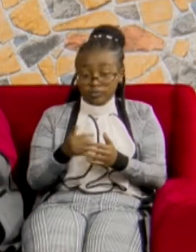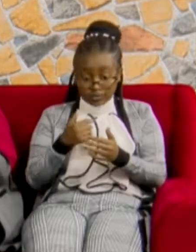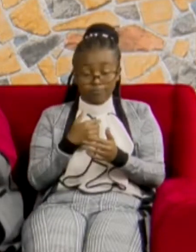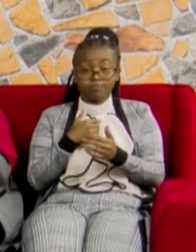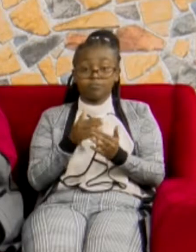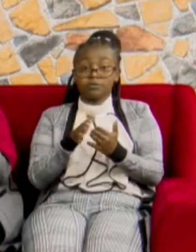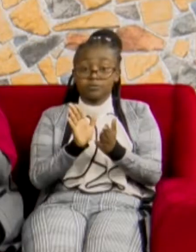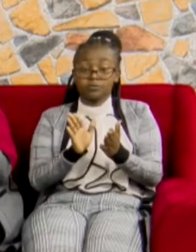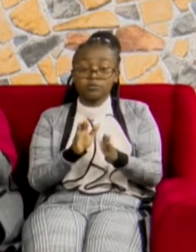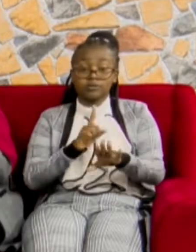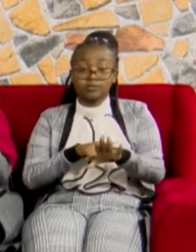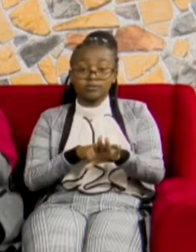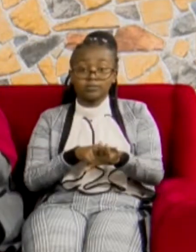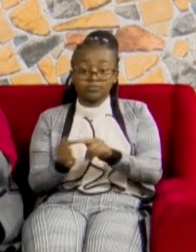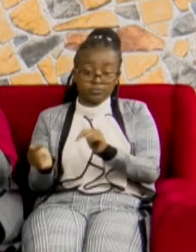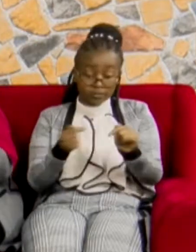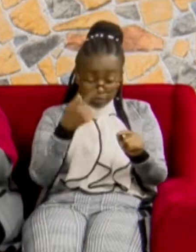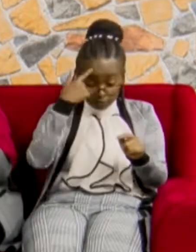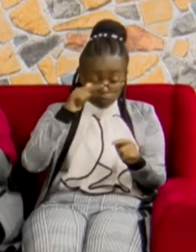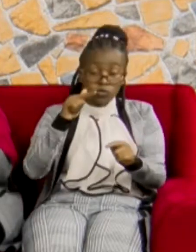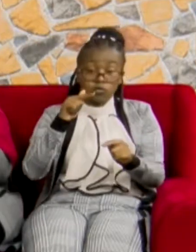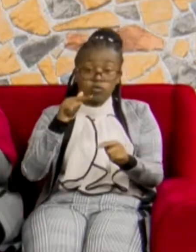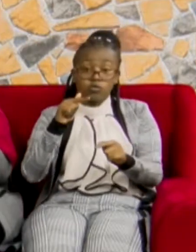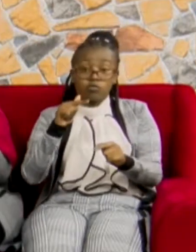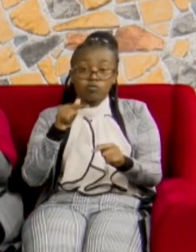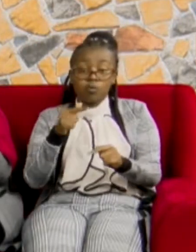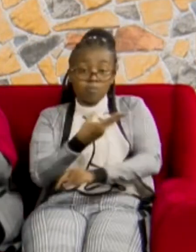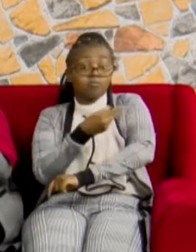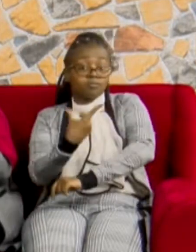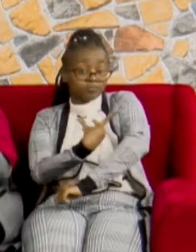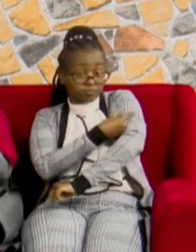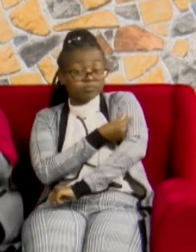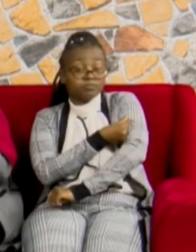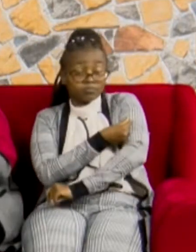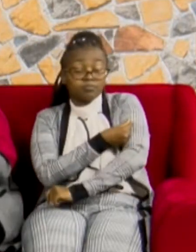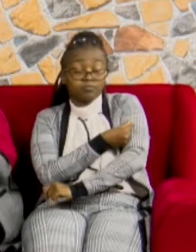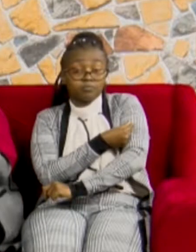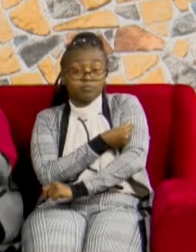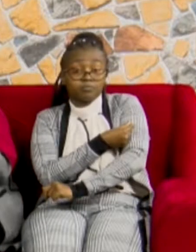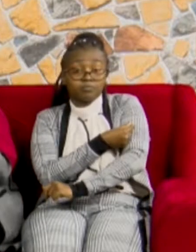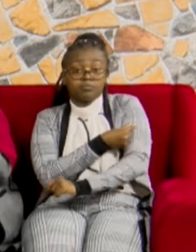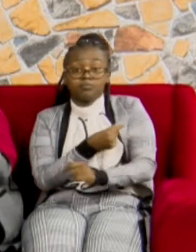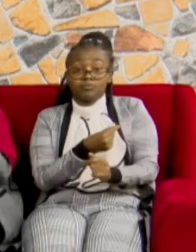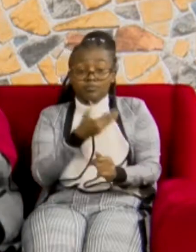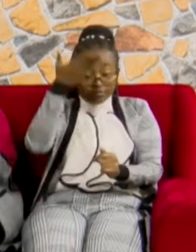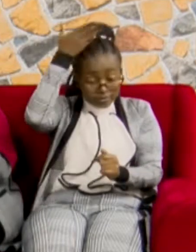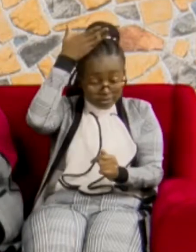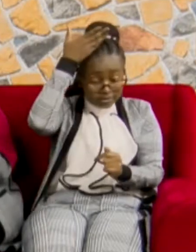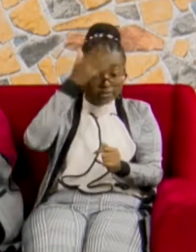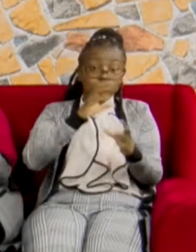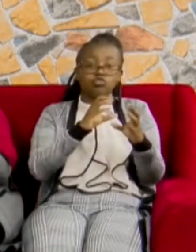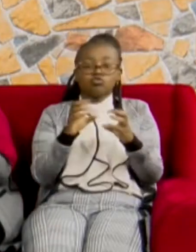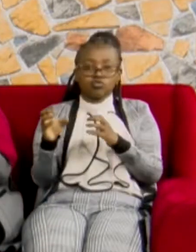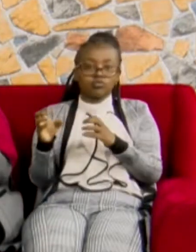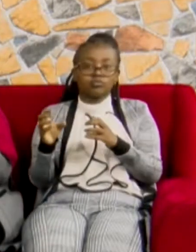is that most of the times when you're coming in for your immunizations, when you go to the well child visit, the nurse or the pediatrician do